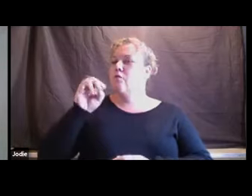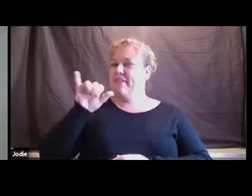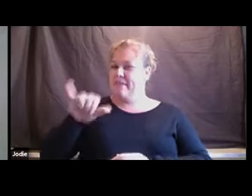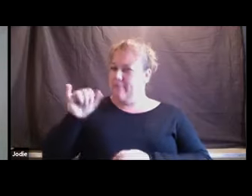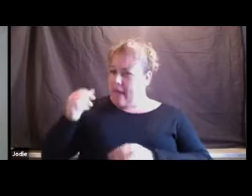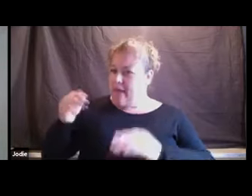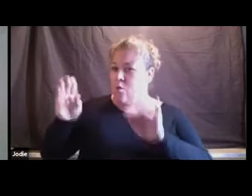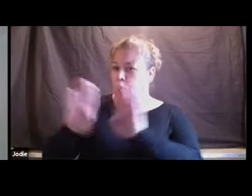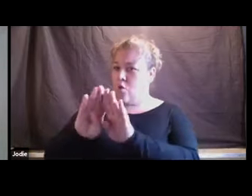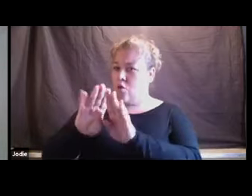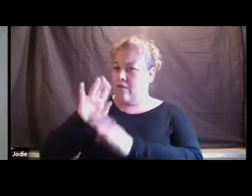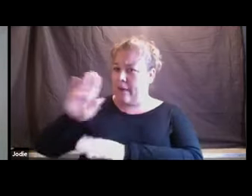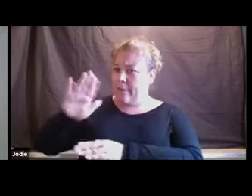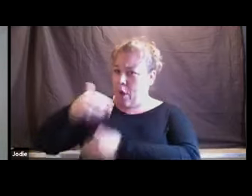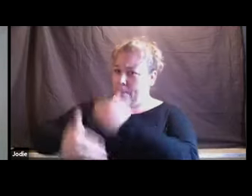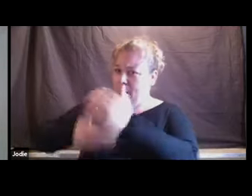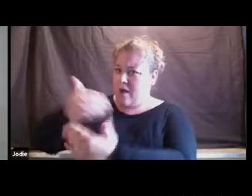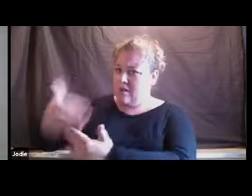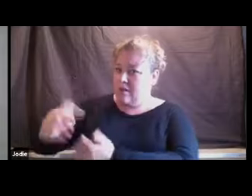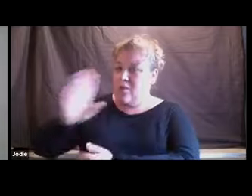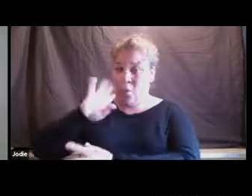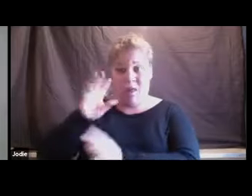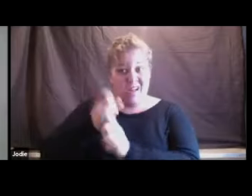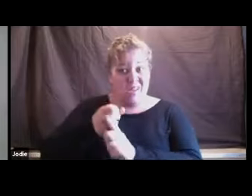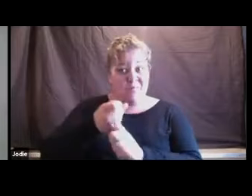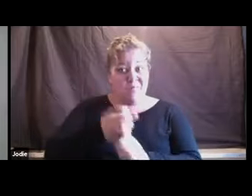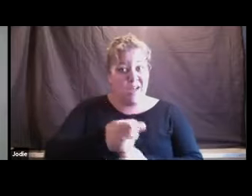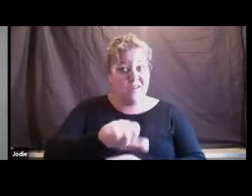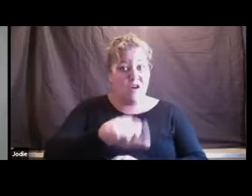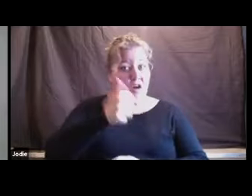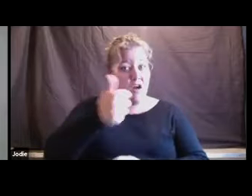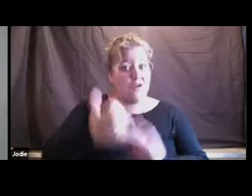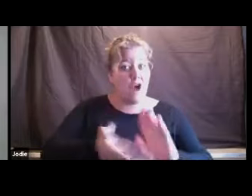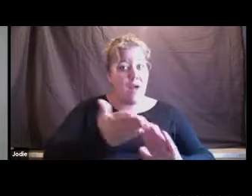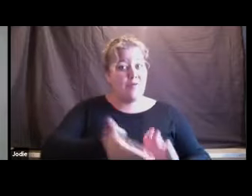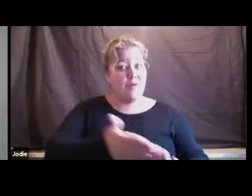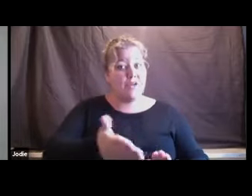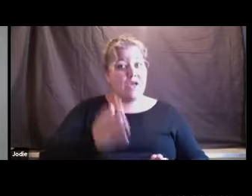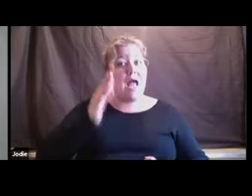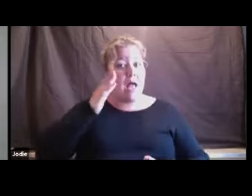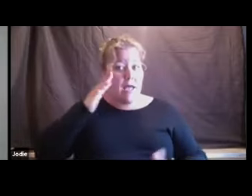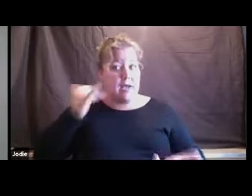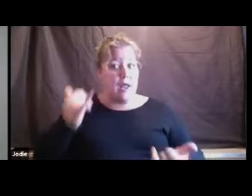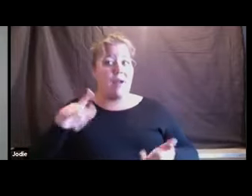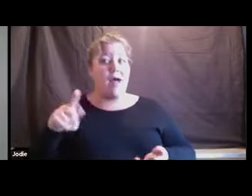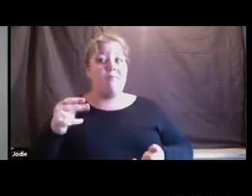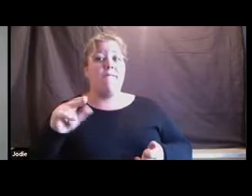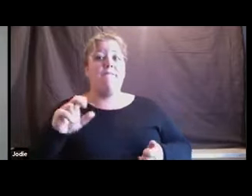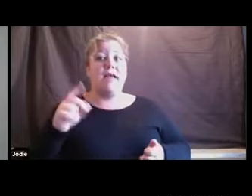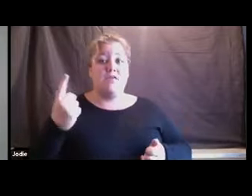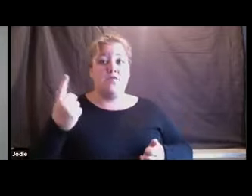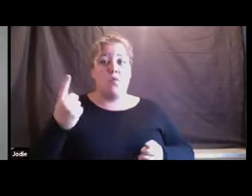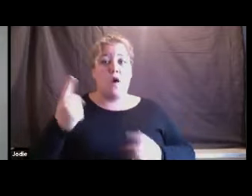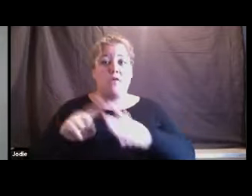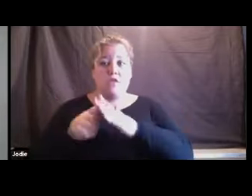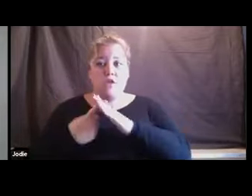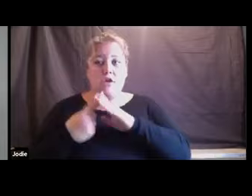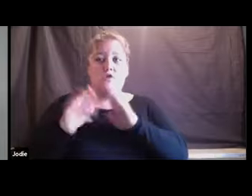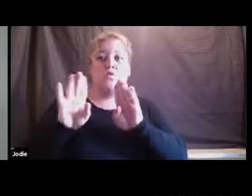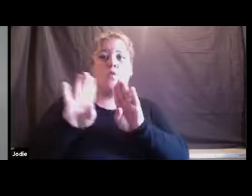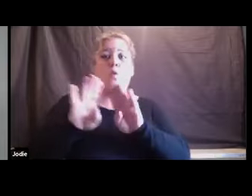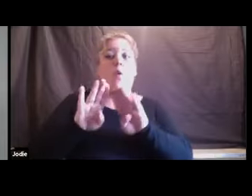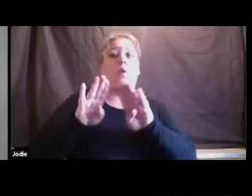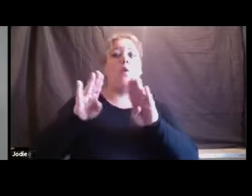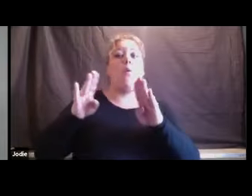going with this, could this affect other operations? I know they're in phase 1 of reopening, and I guess, you know, I believe